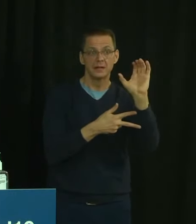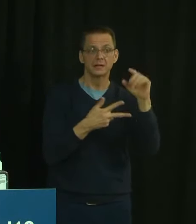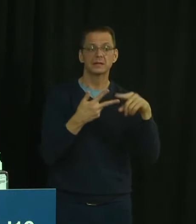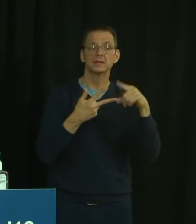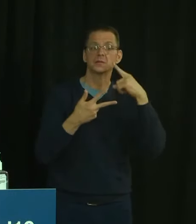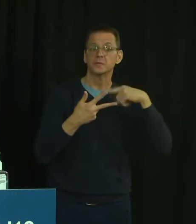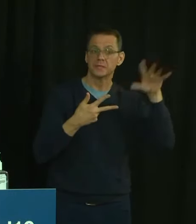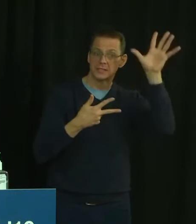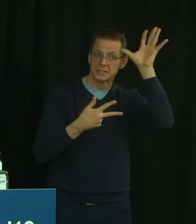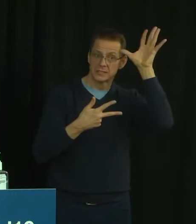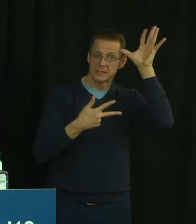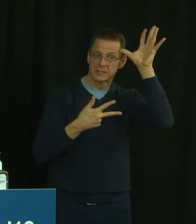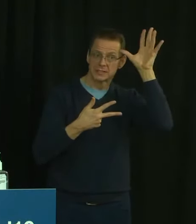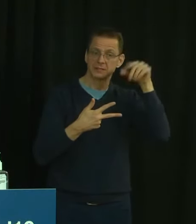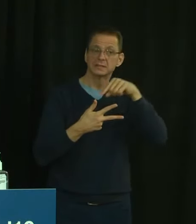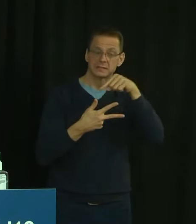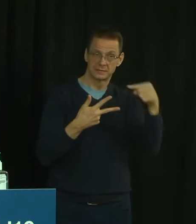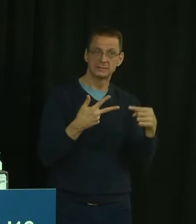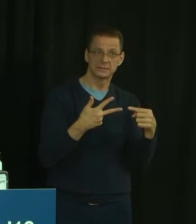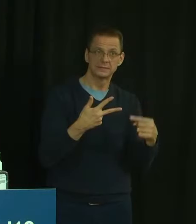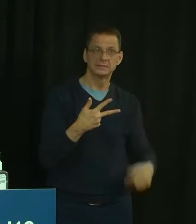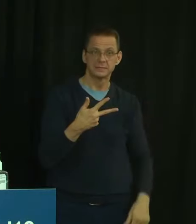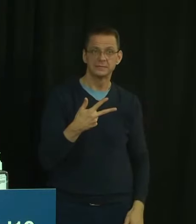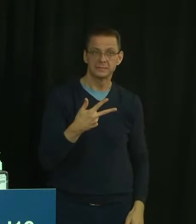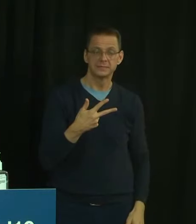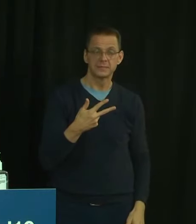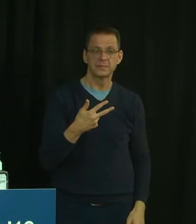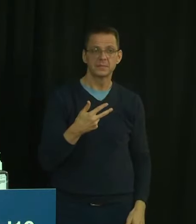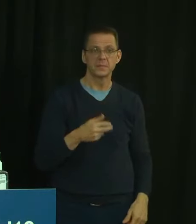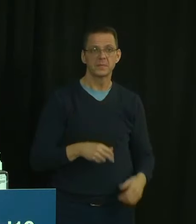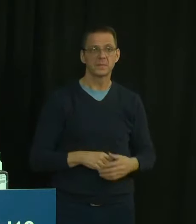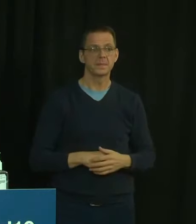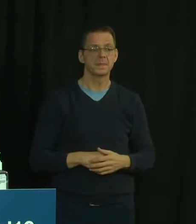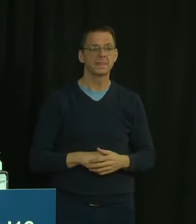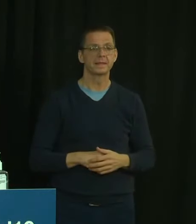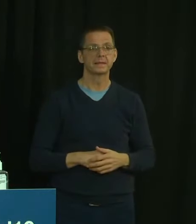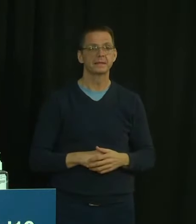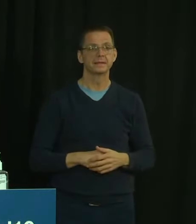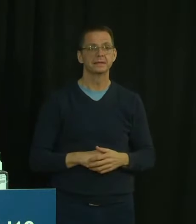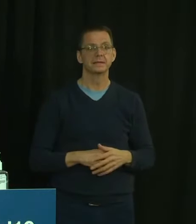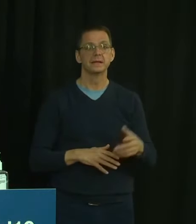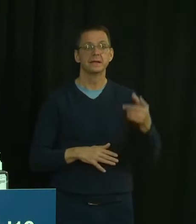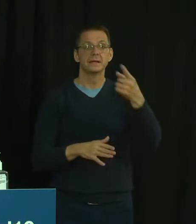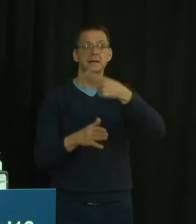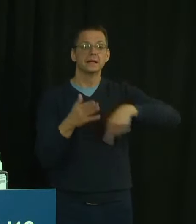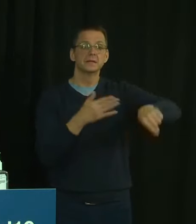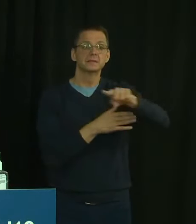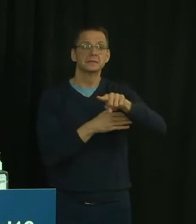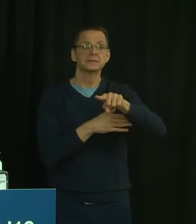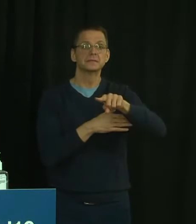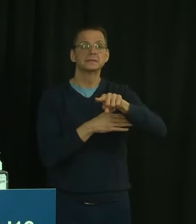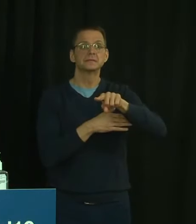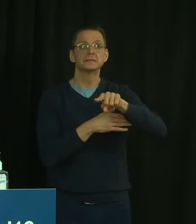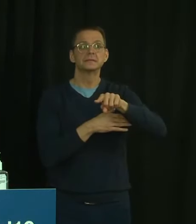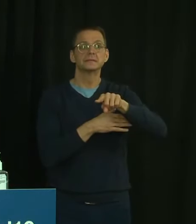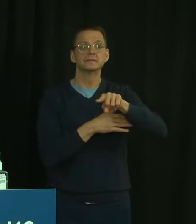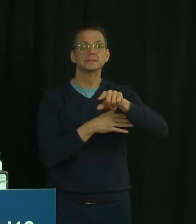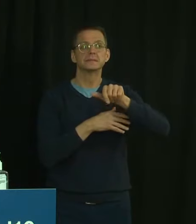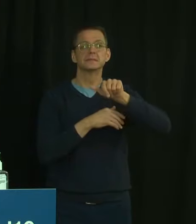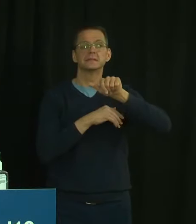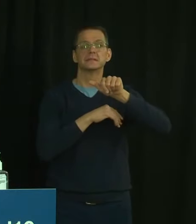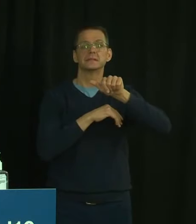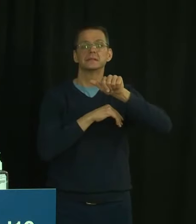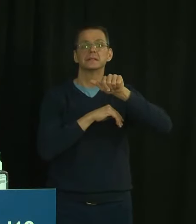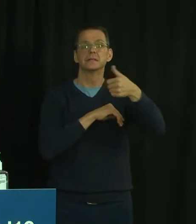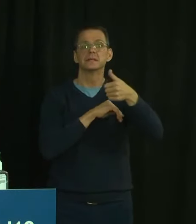1958, and 1959 with one or more of the high-risk underlying health conditions will also be able to book appointments with Alberta